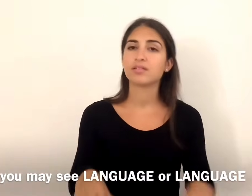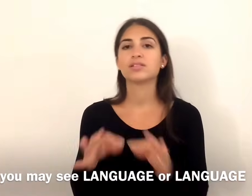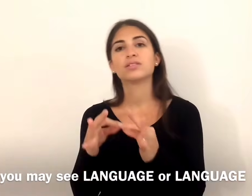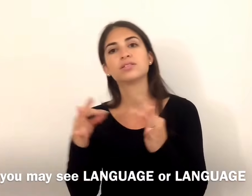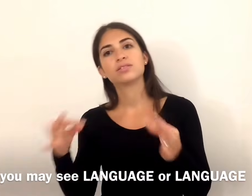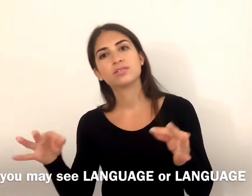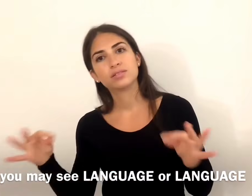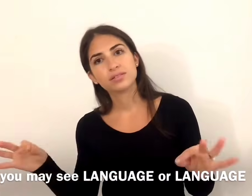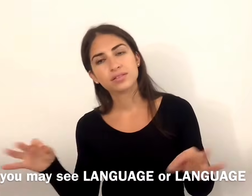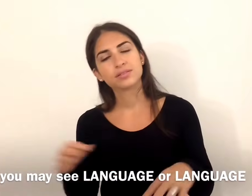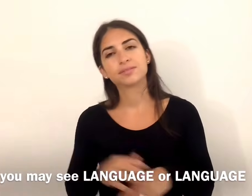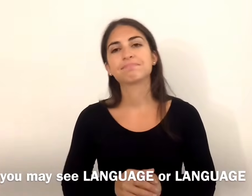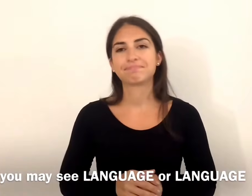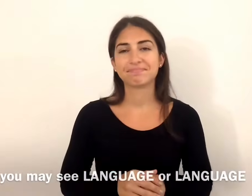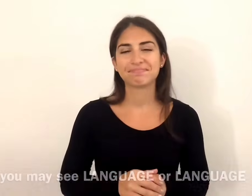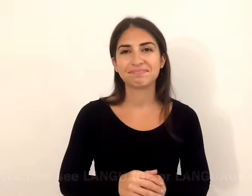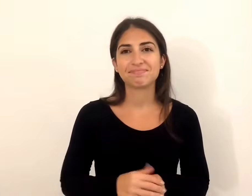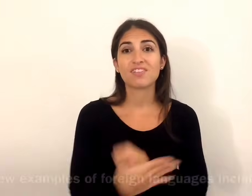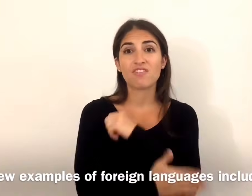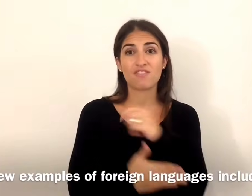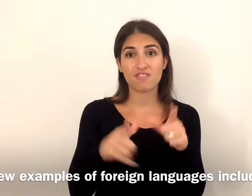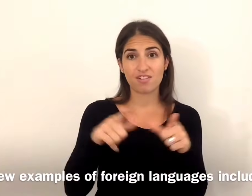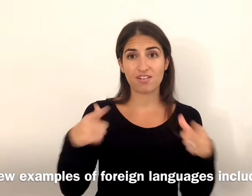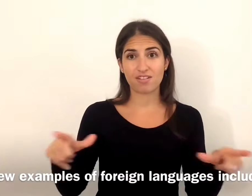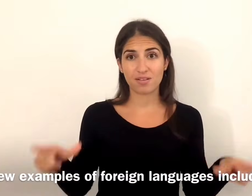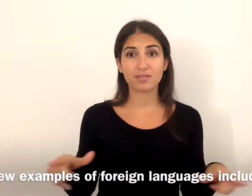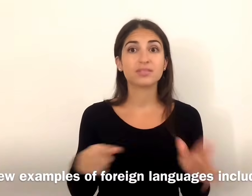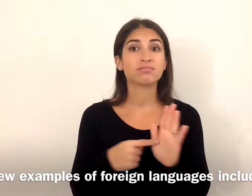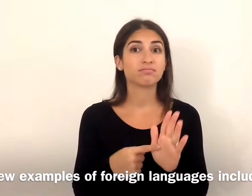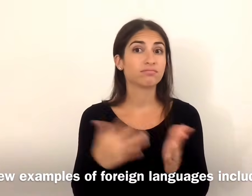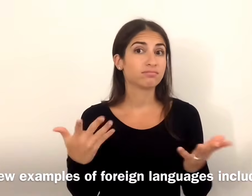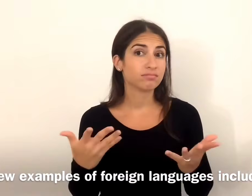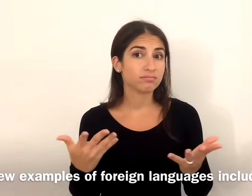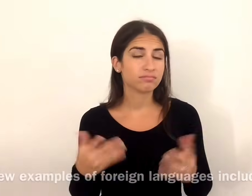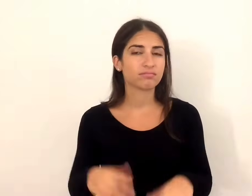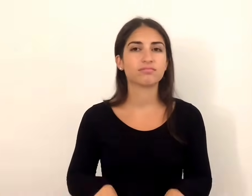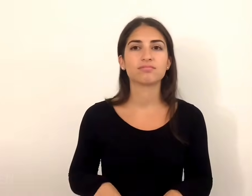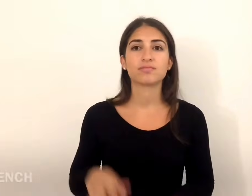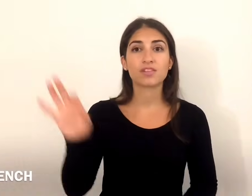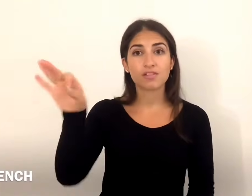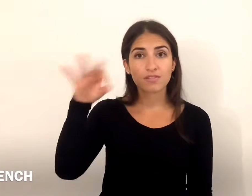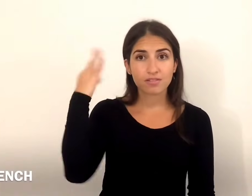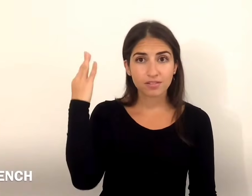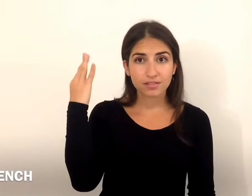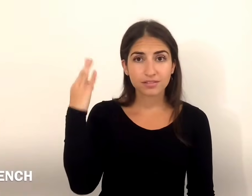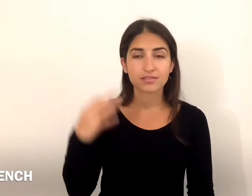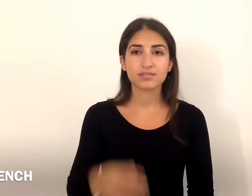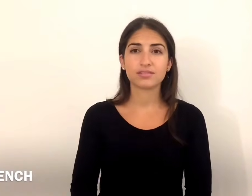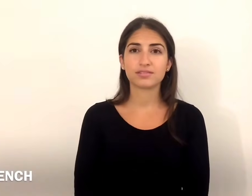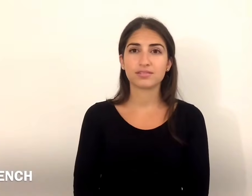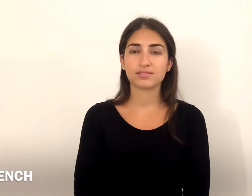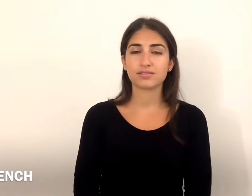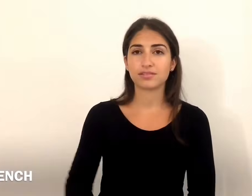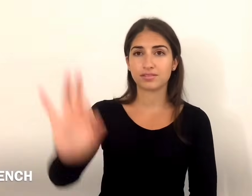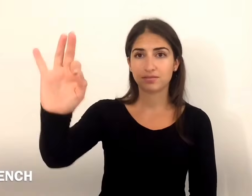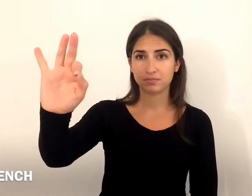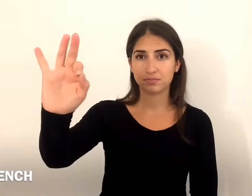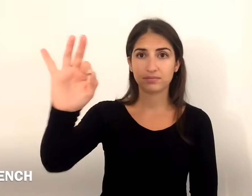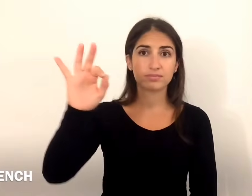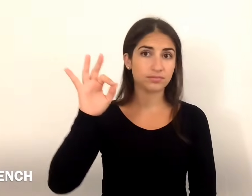So language or language. So different foreign language examples include French,